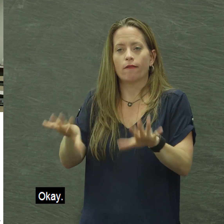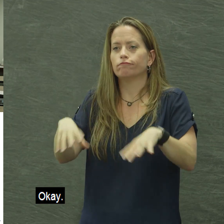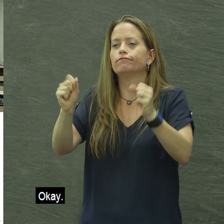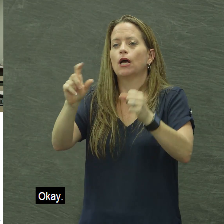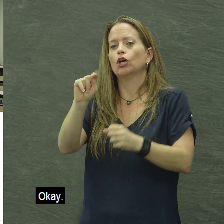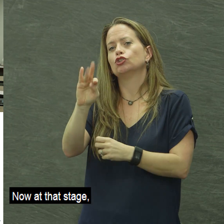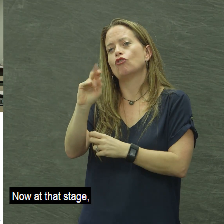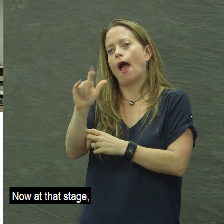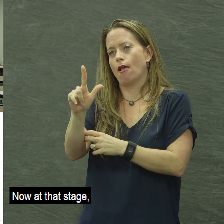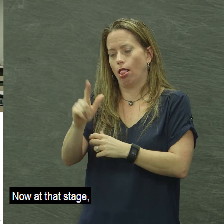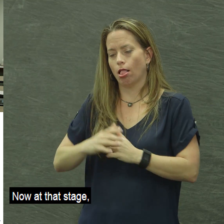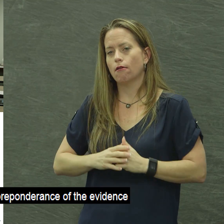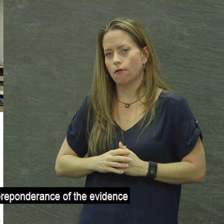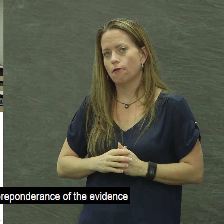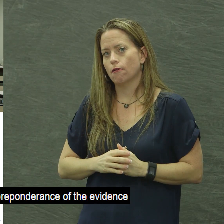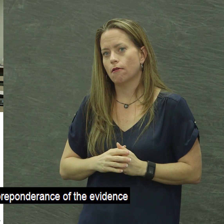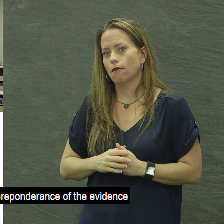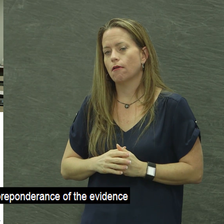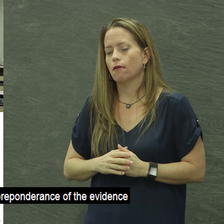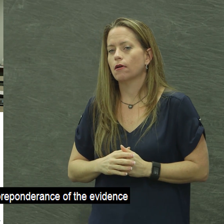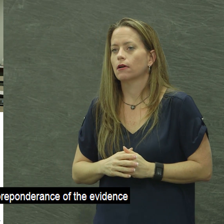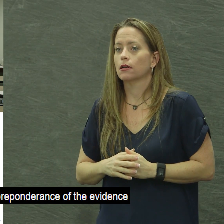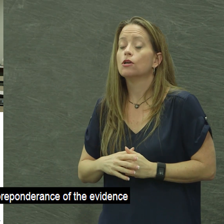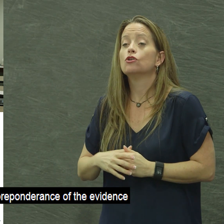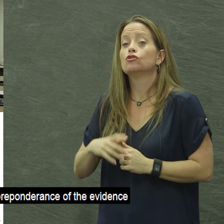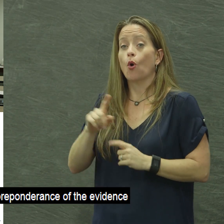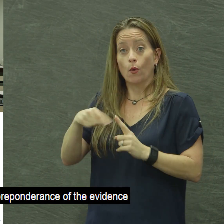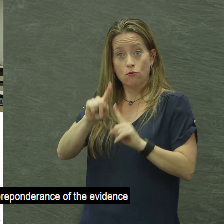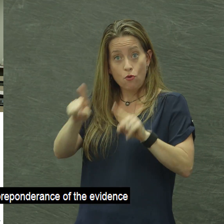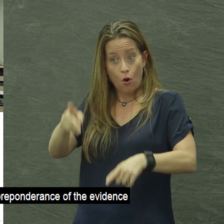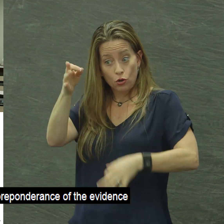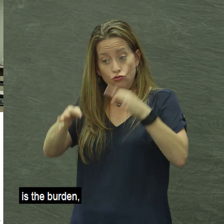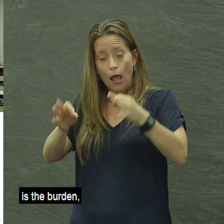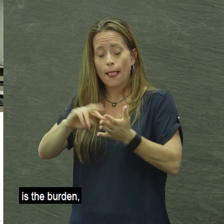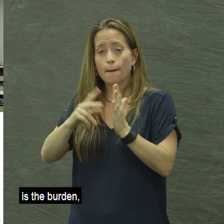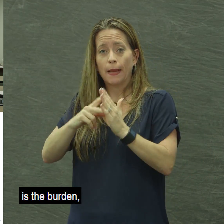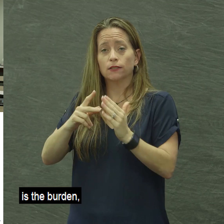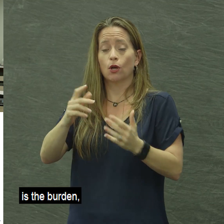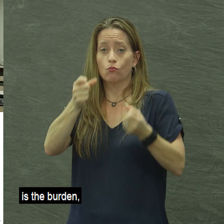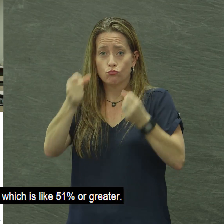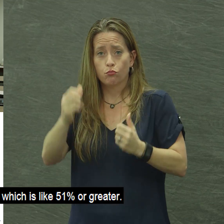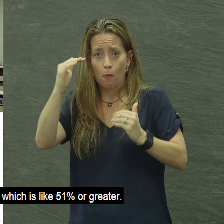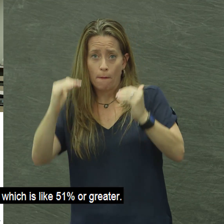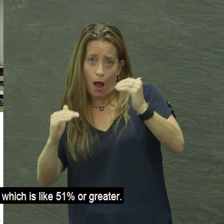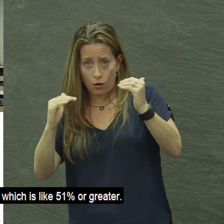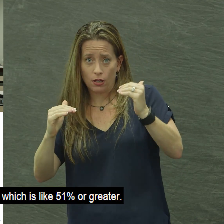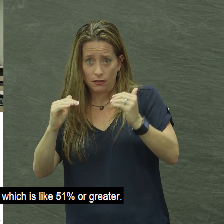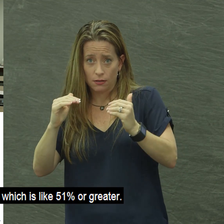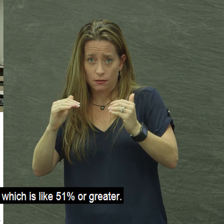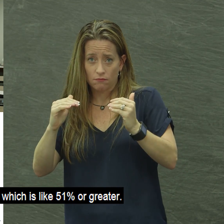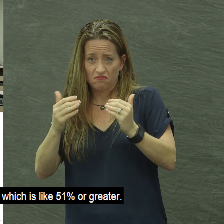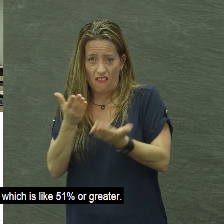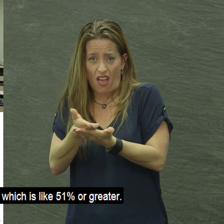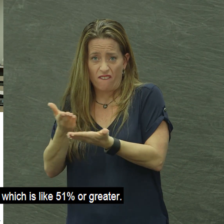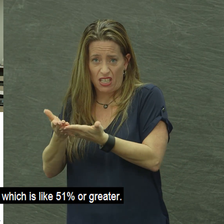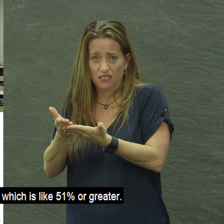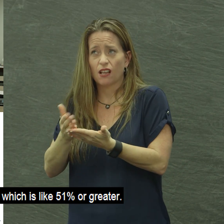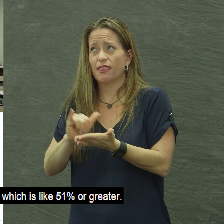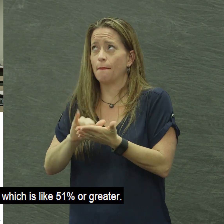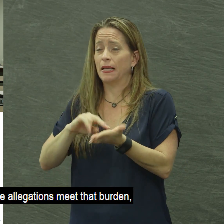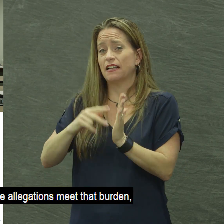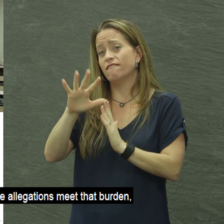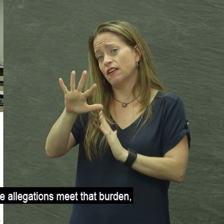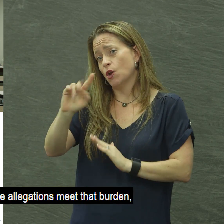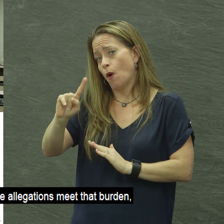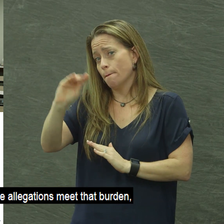Okay. Now at that stage, it's a preponderance of the evidence is the burden, okay, which is like 51% or